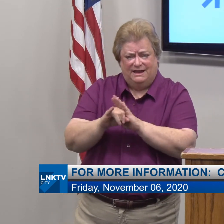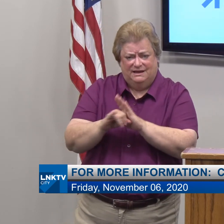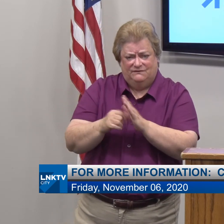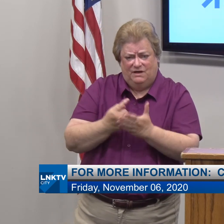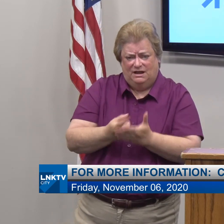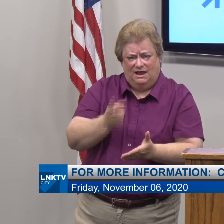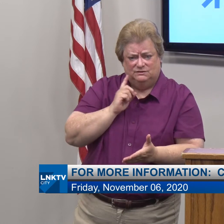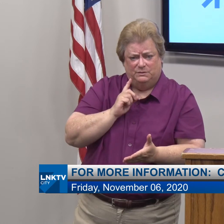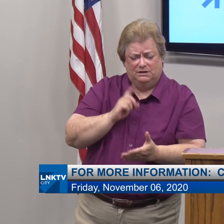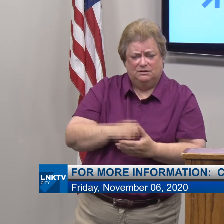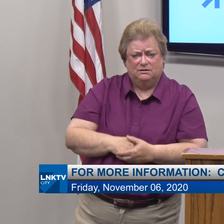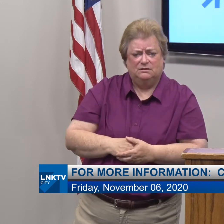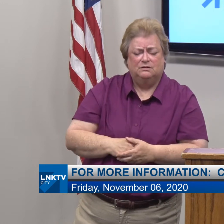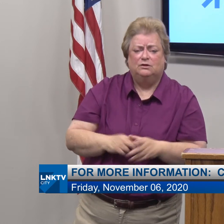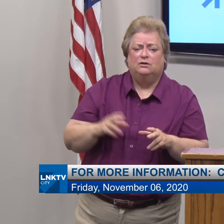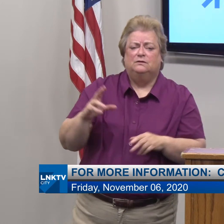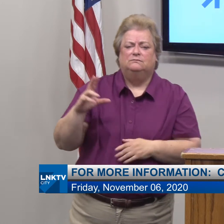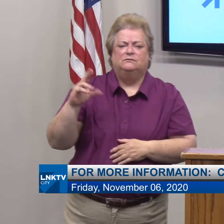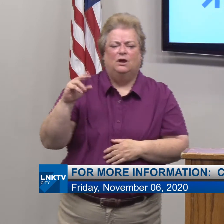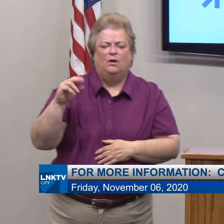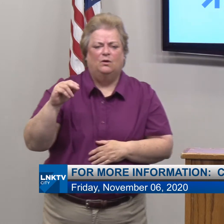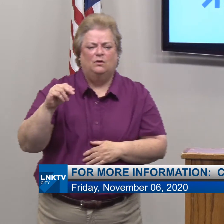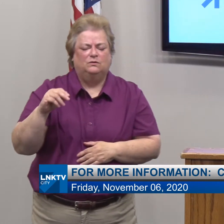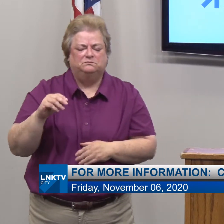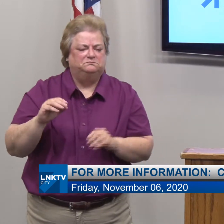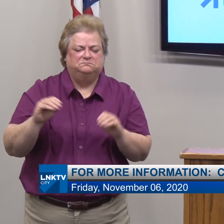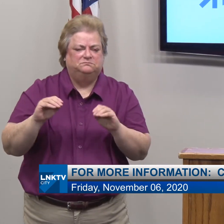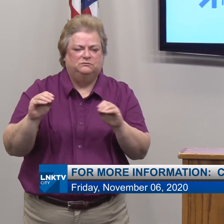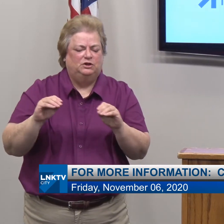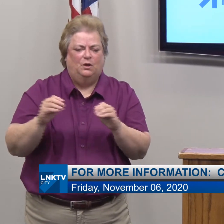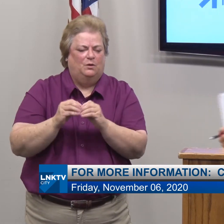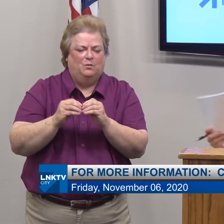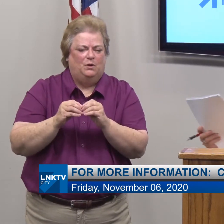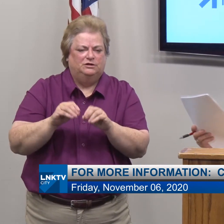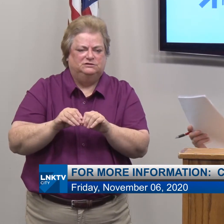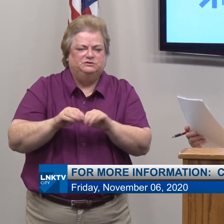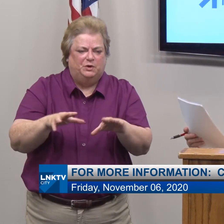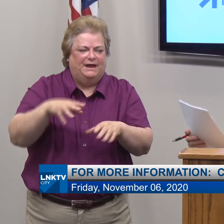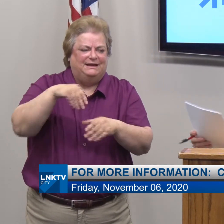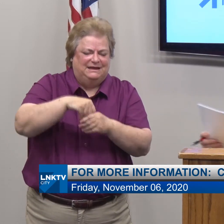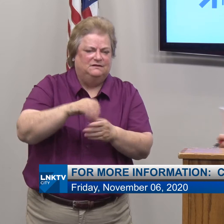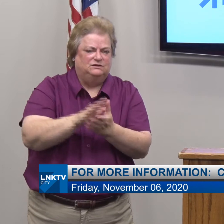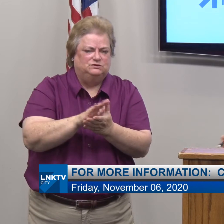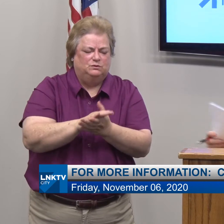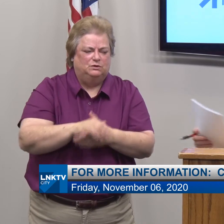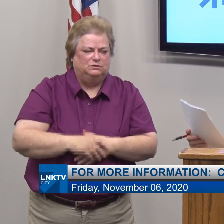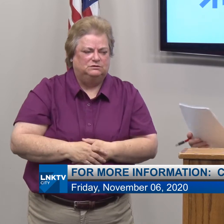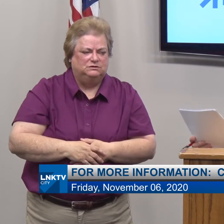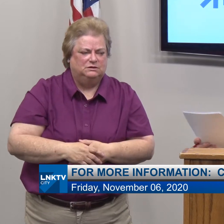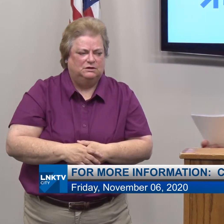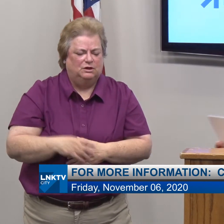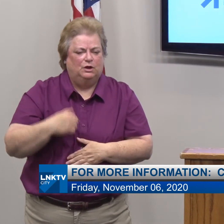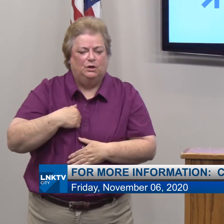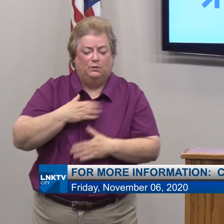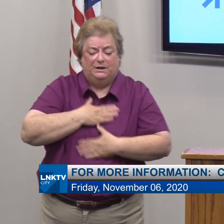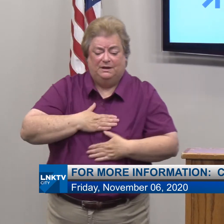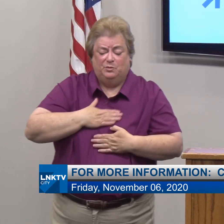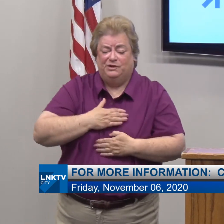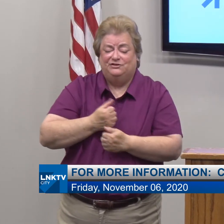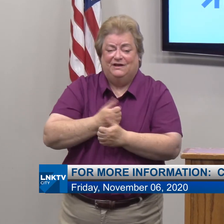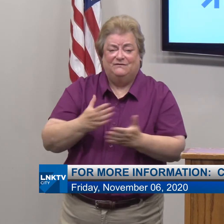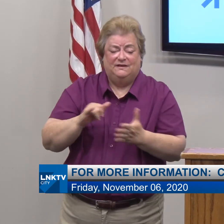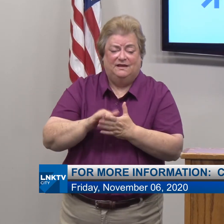week? No, right, there hasn't been any more. And, you know, we really appreciate everything our